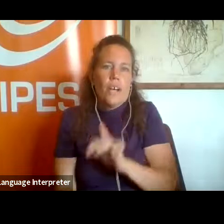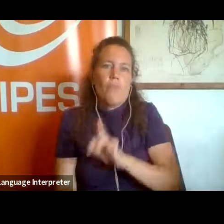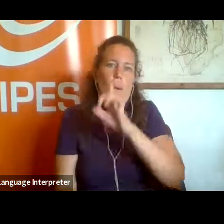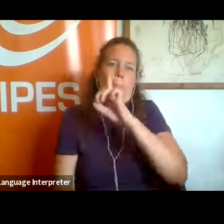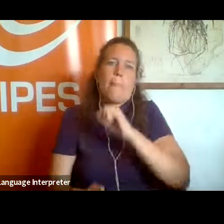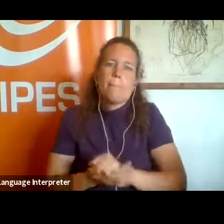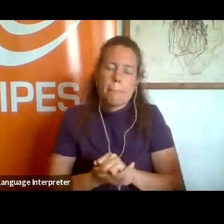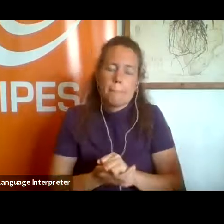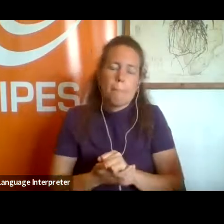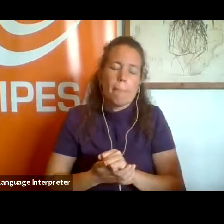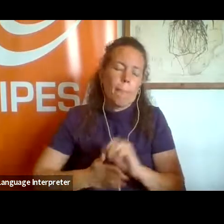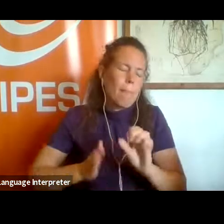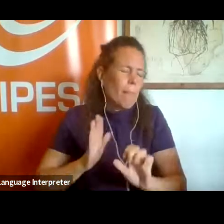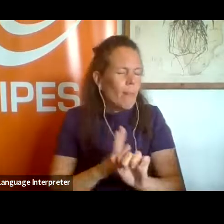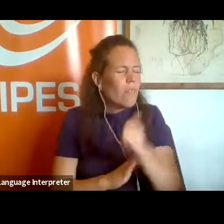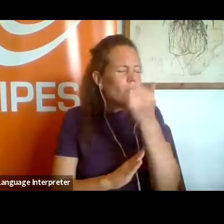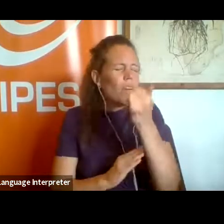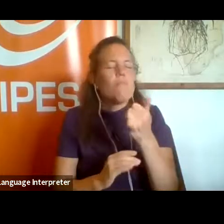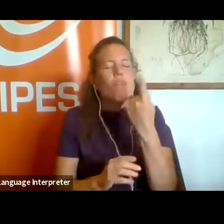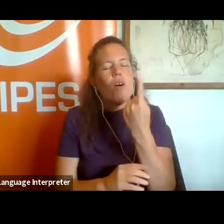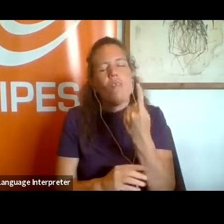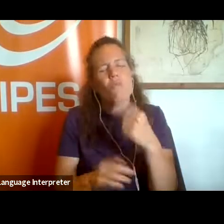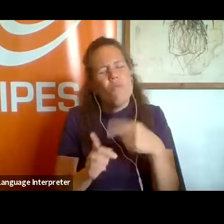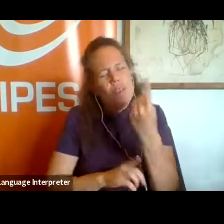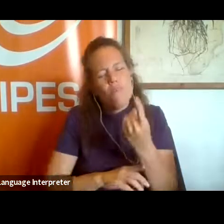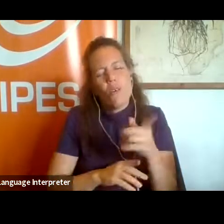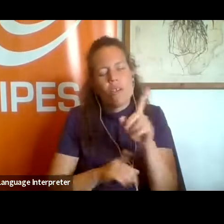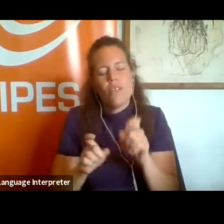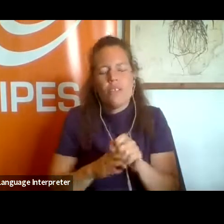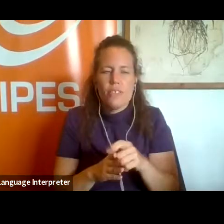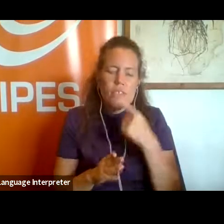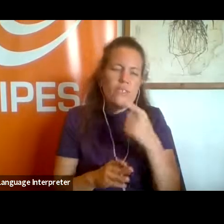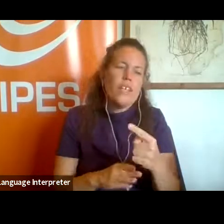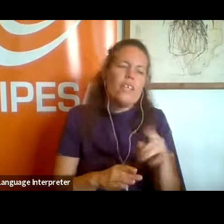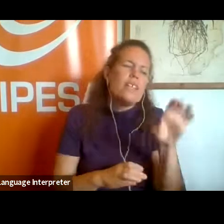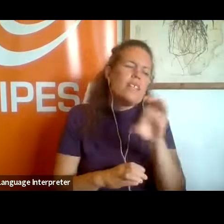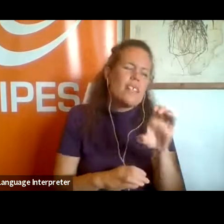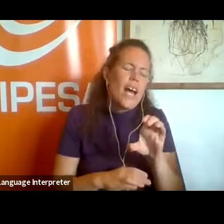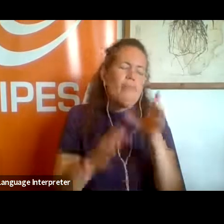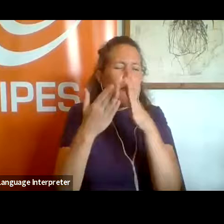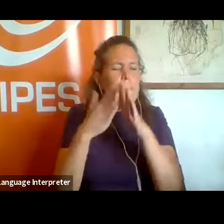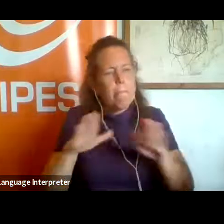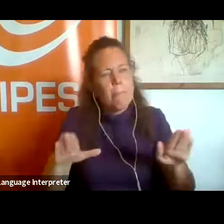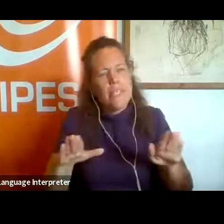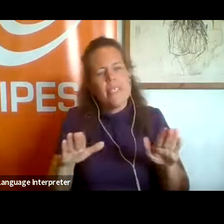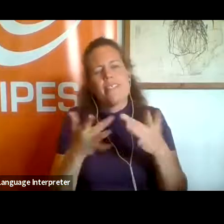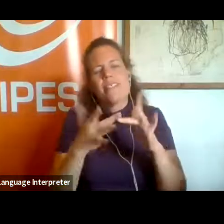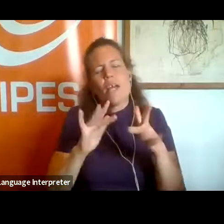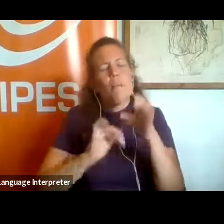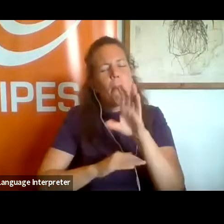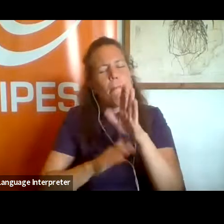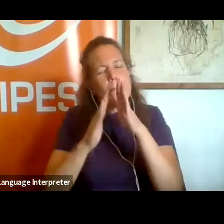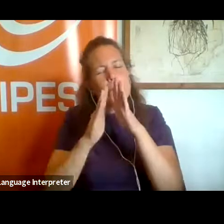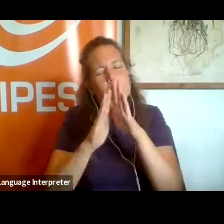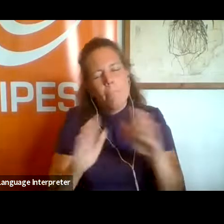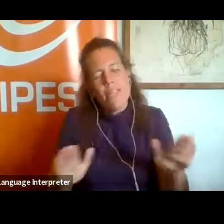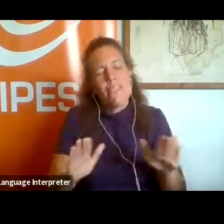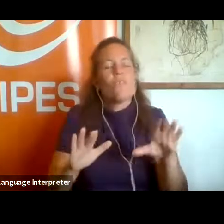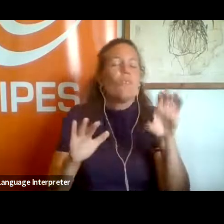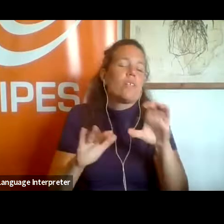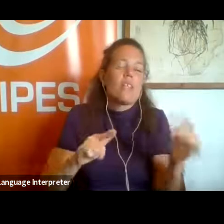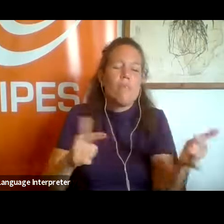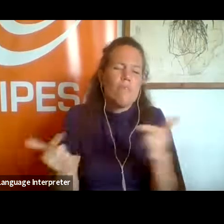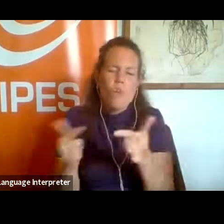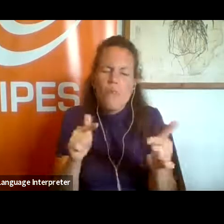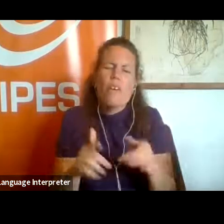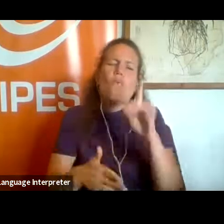about cyber peace and digital peace. Just in your opinion, what does cyber peace really look like, even on a regional scale